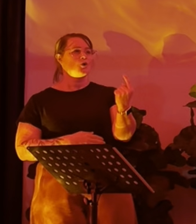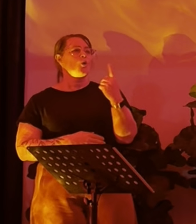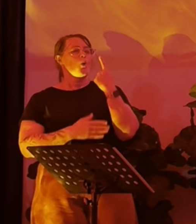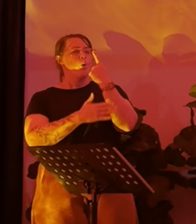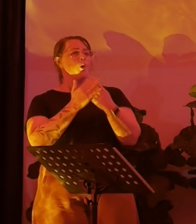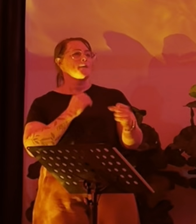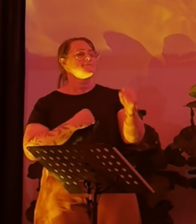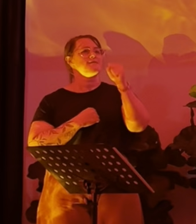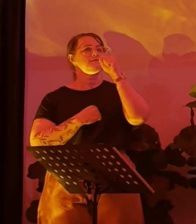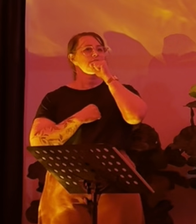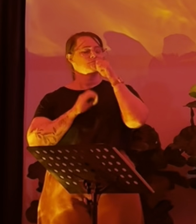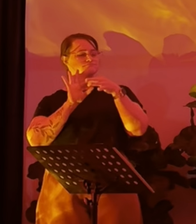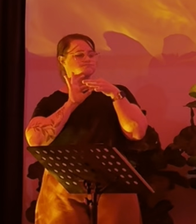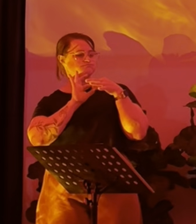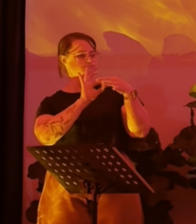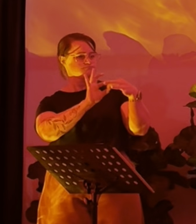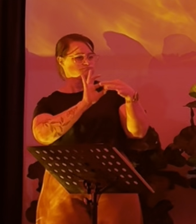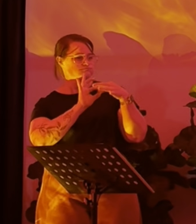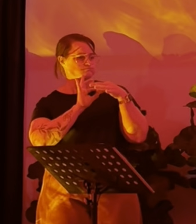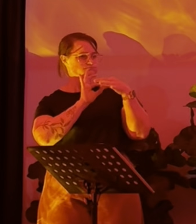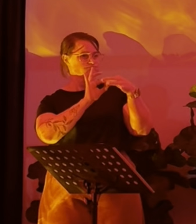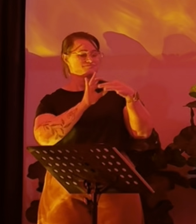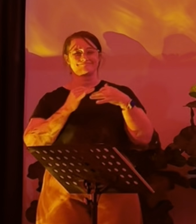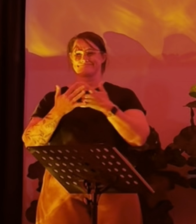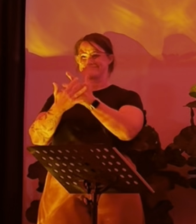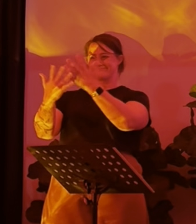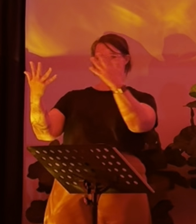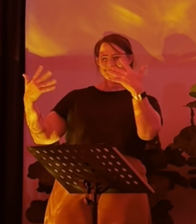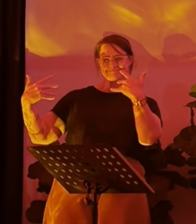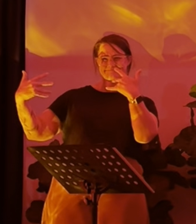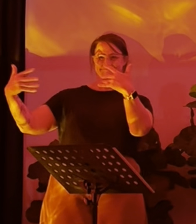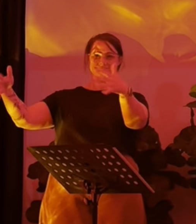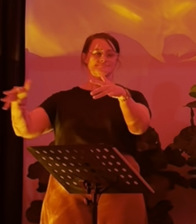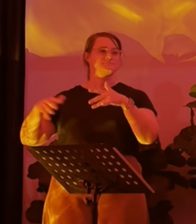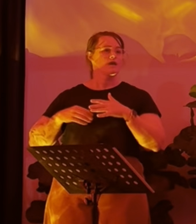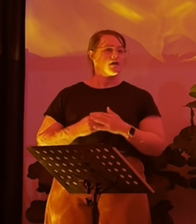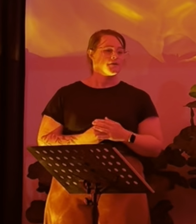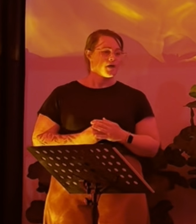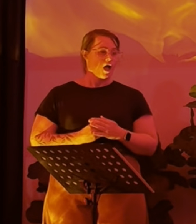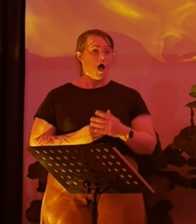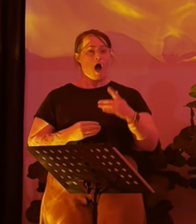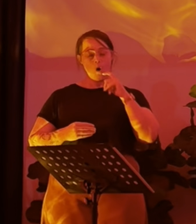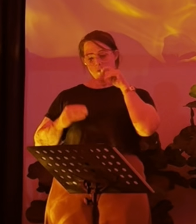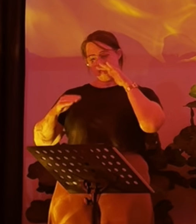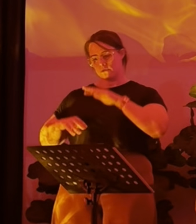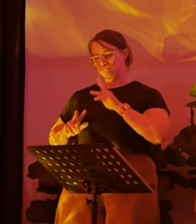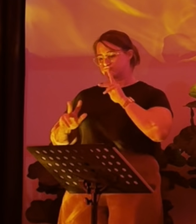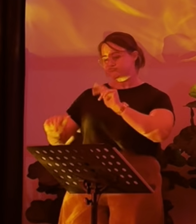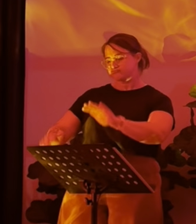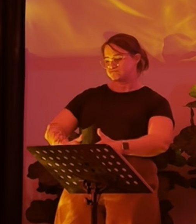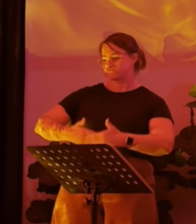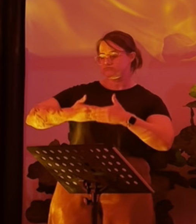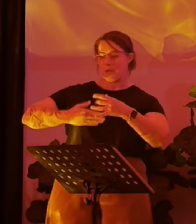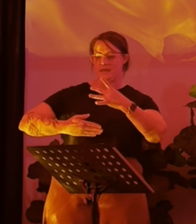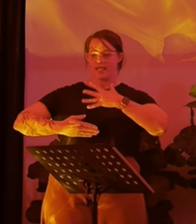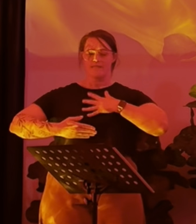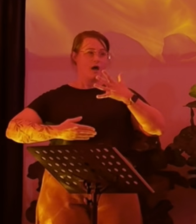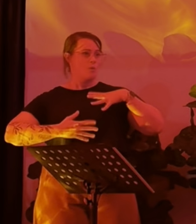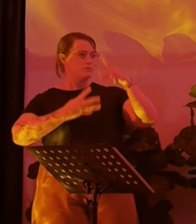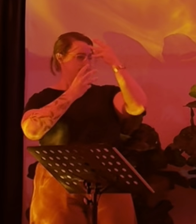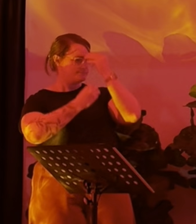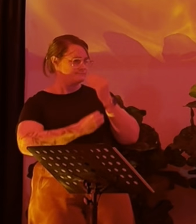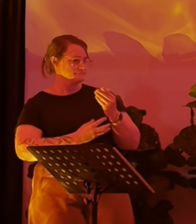I'm wanting when it's said and done. That's out of everyone. And I'm prepared to raise this baby by myself. I just thought that you should probably